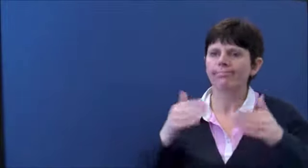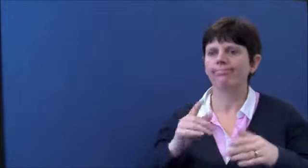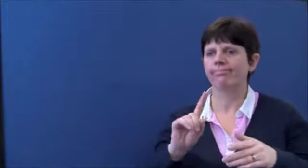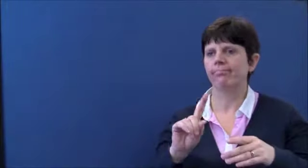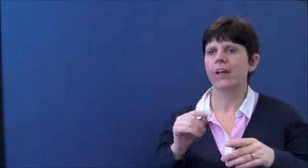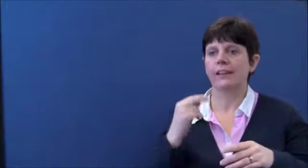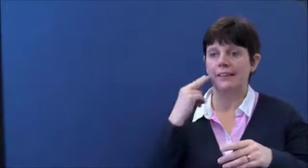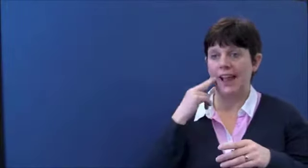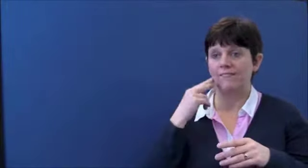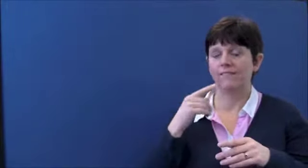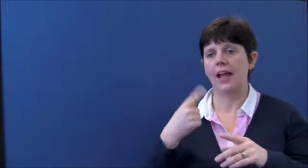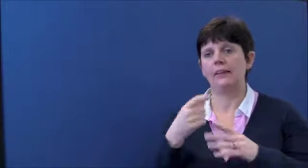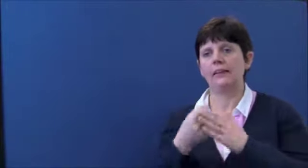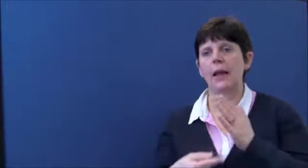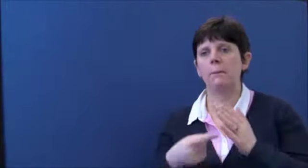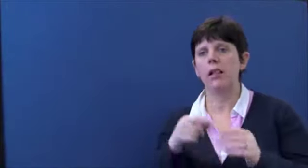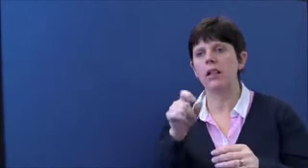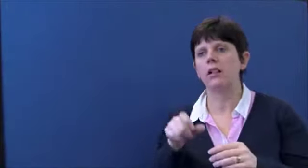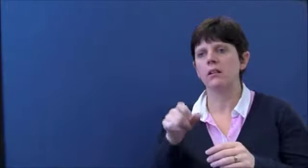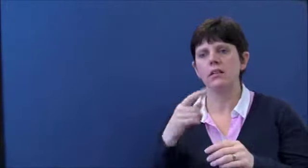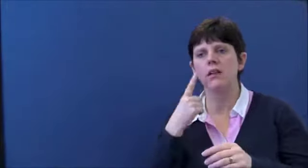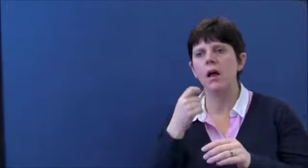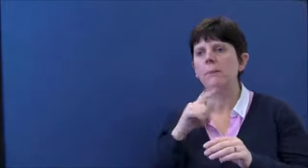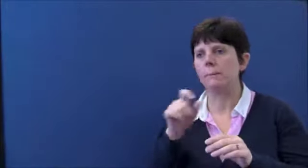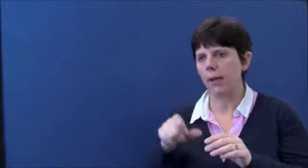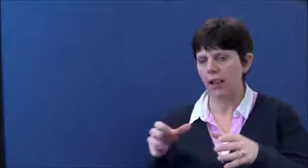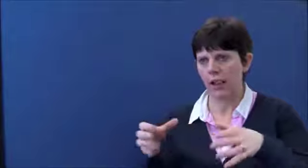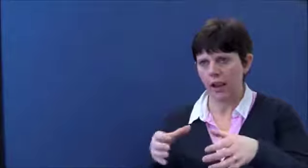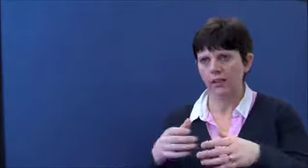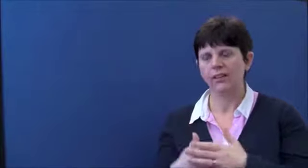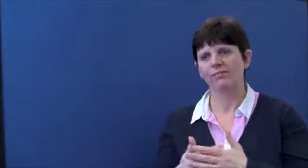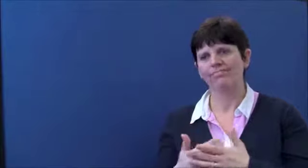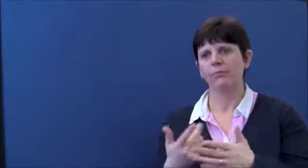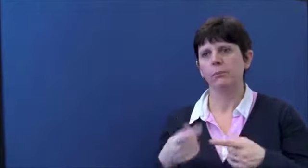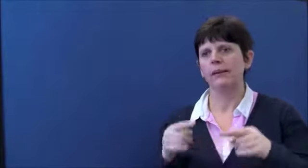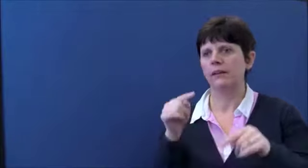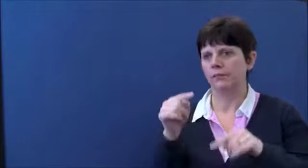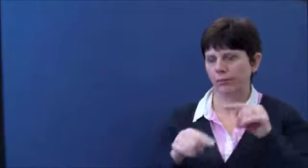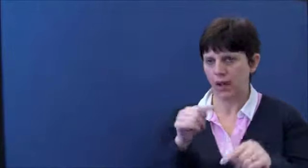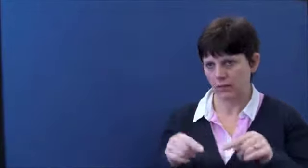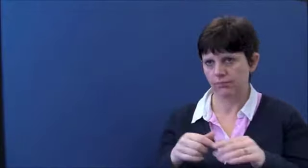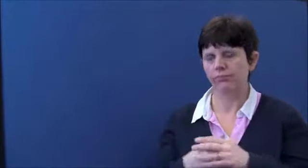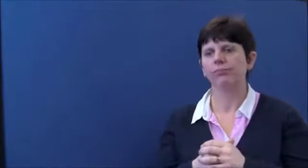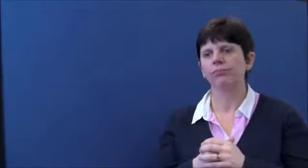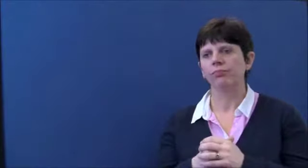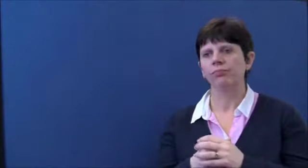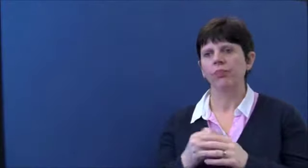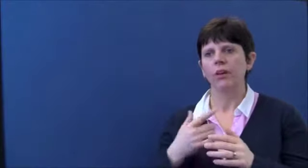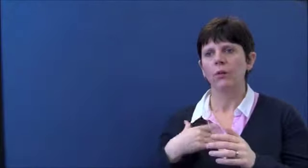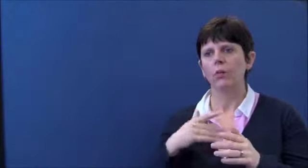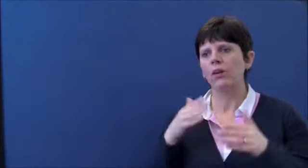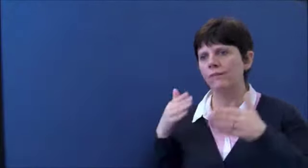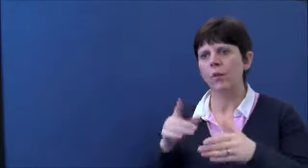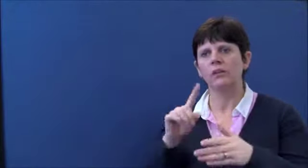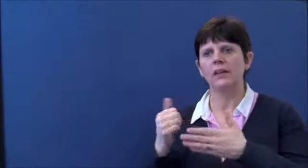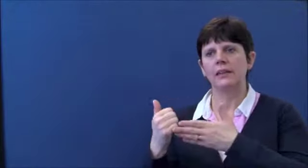project is focusing on young deaf and disabled people who have been abused. We would like to find out what kind of support they received after the abuse